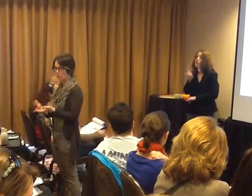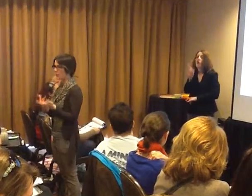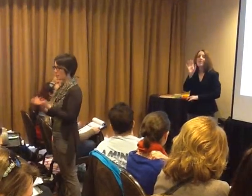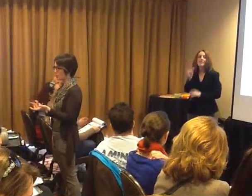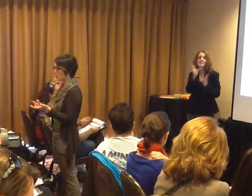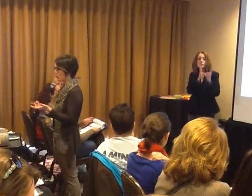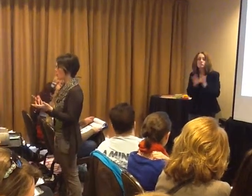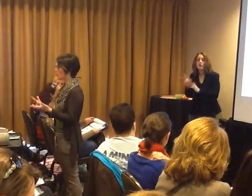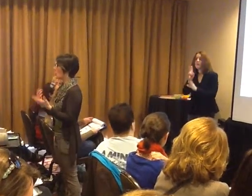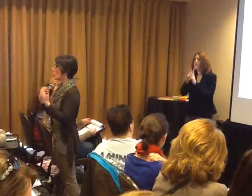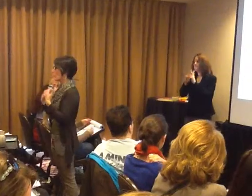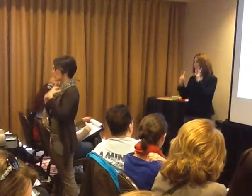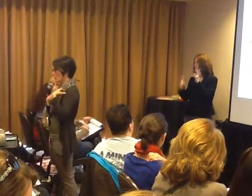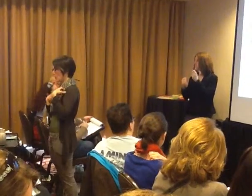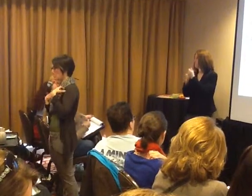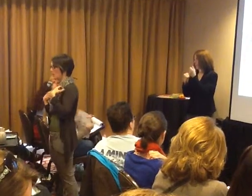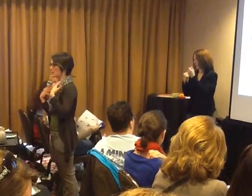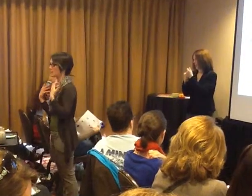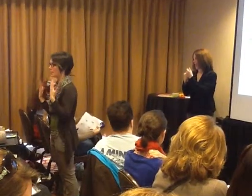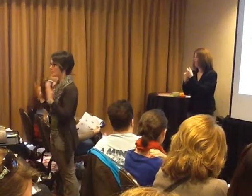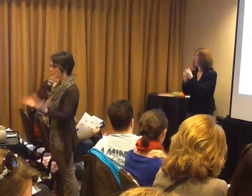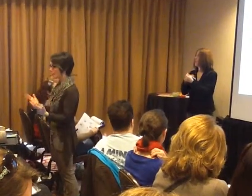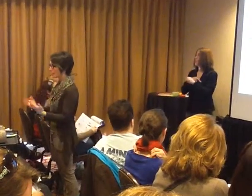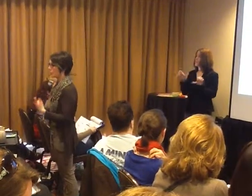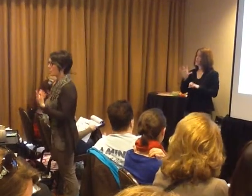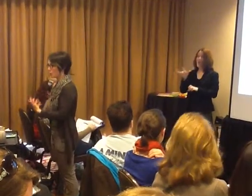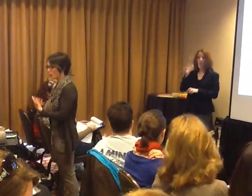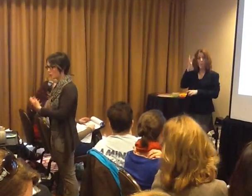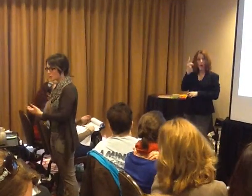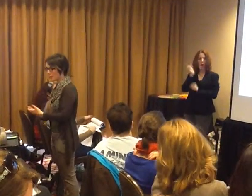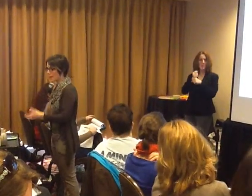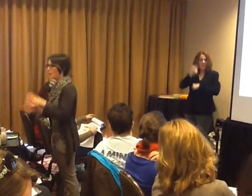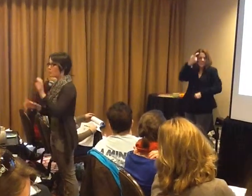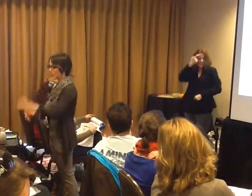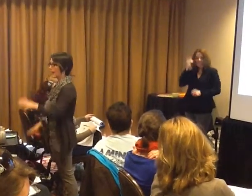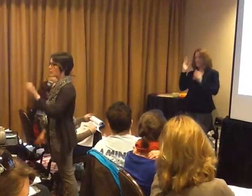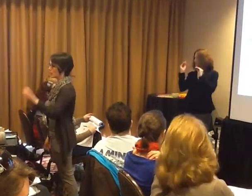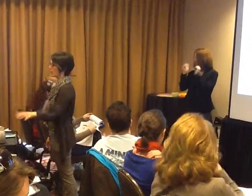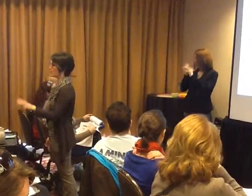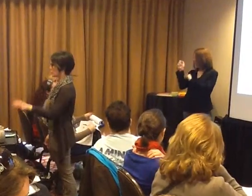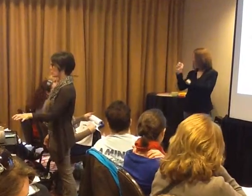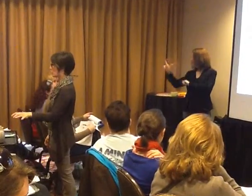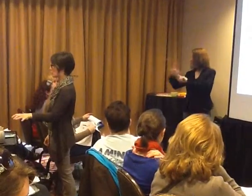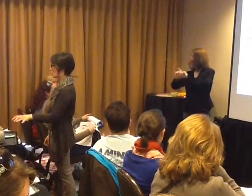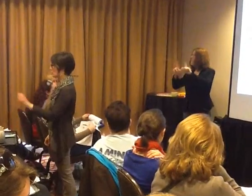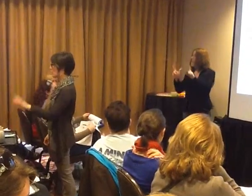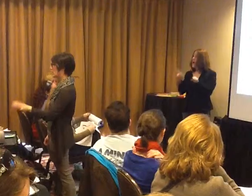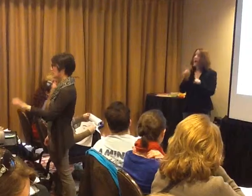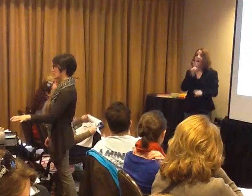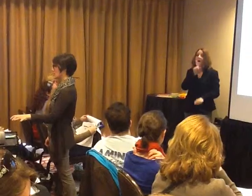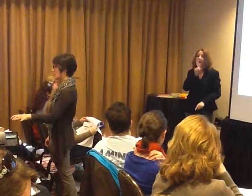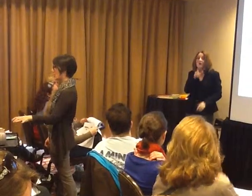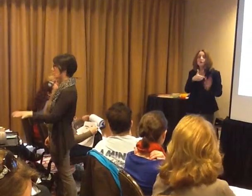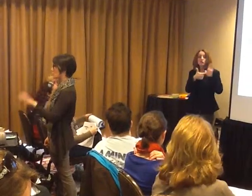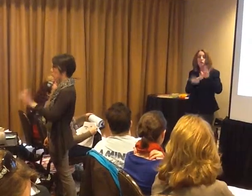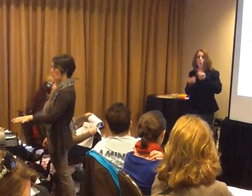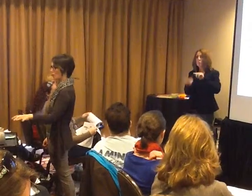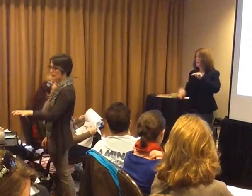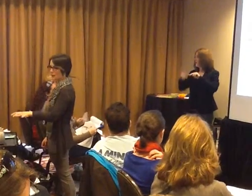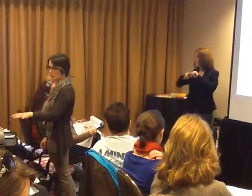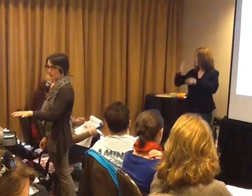that's really supportive. So we do it because it makes sense and we were taught to do that, but it actually has been shown to increase